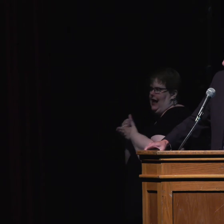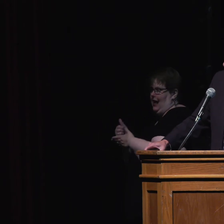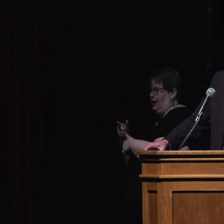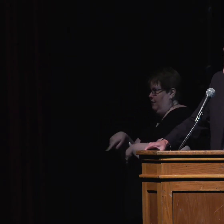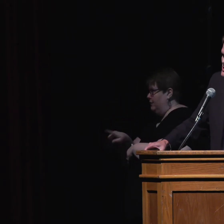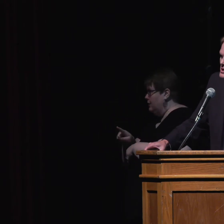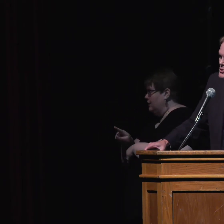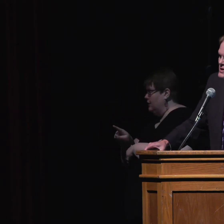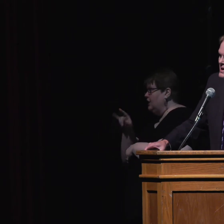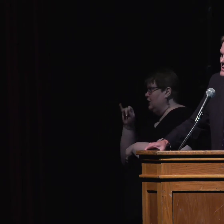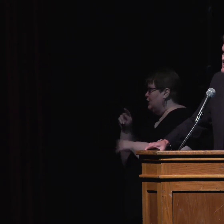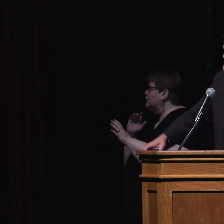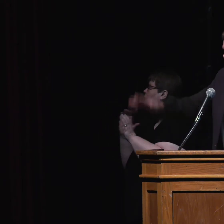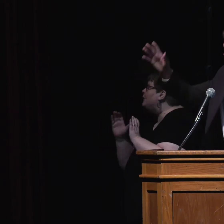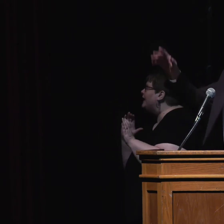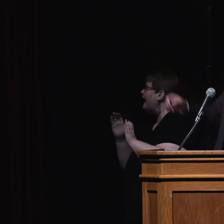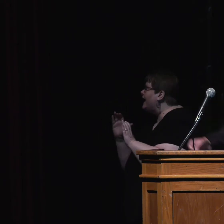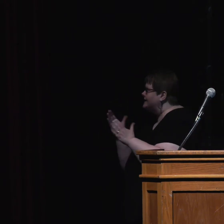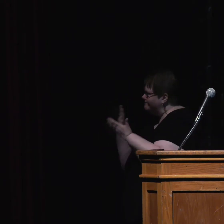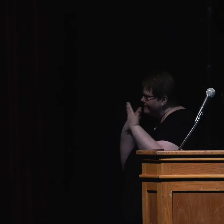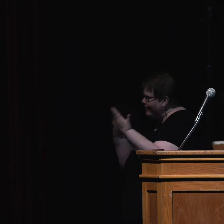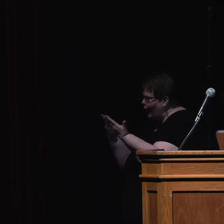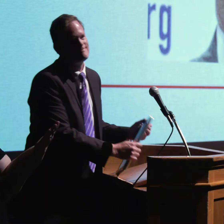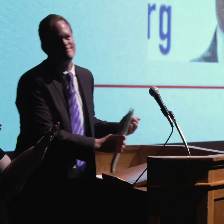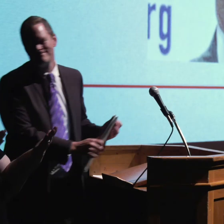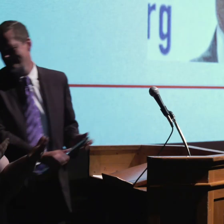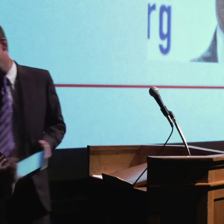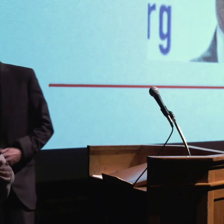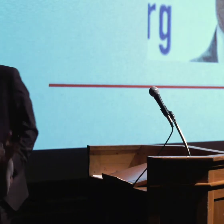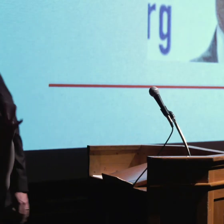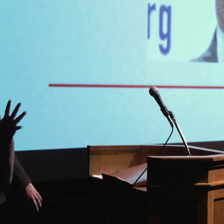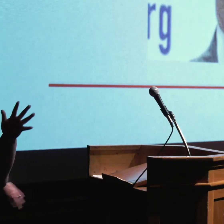you, just communicate. Thank you.